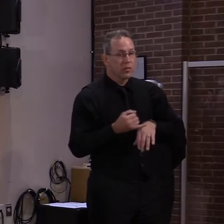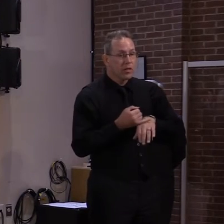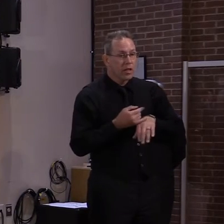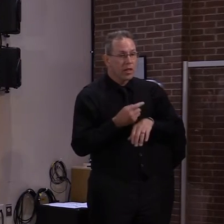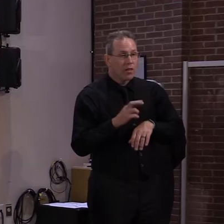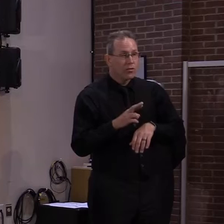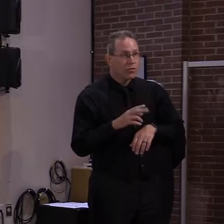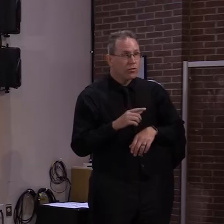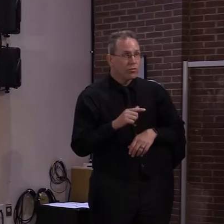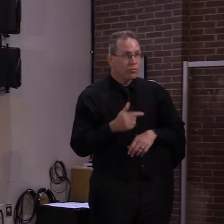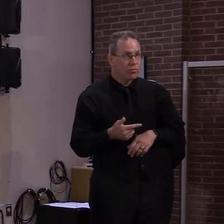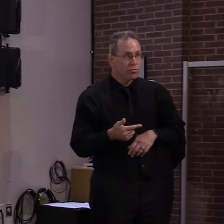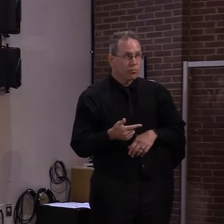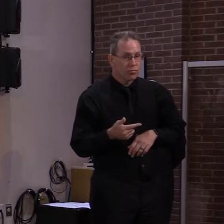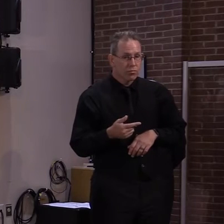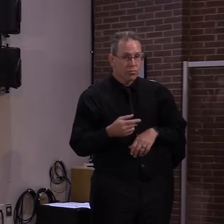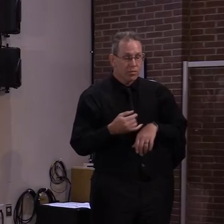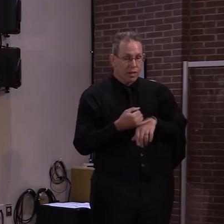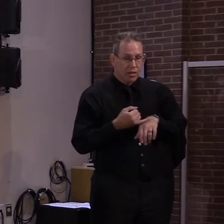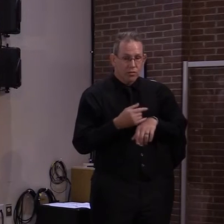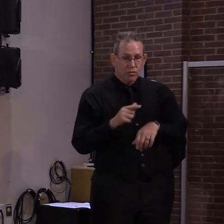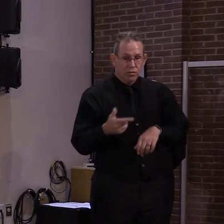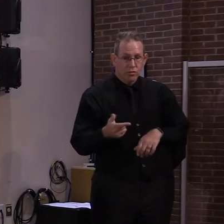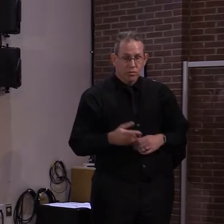Mike Donahue?